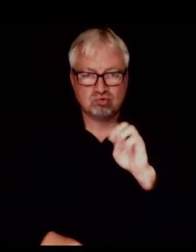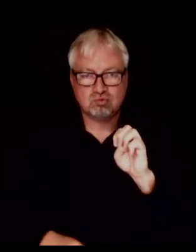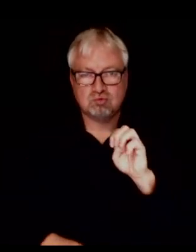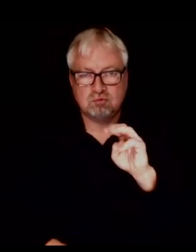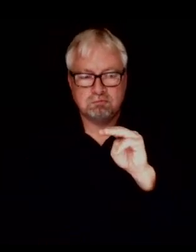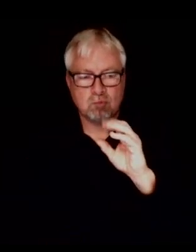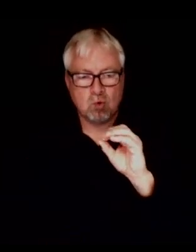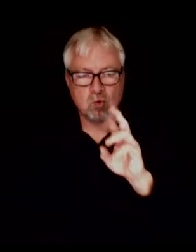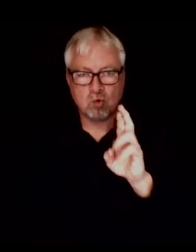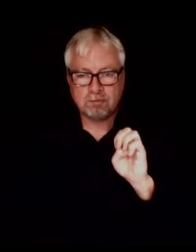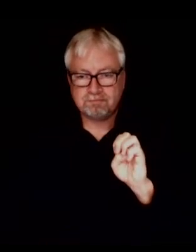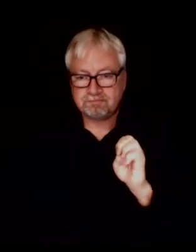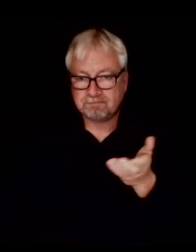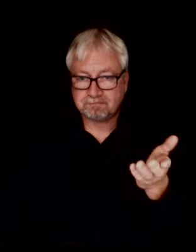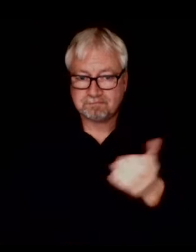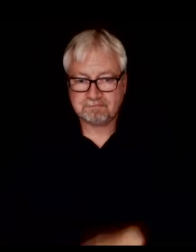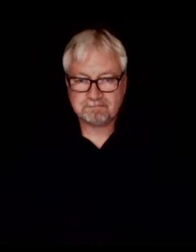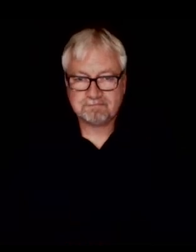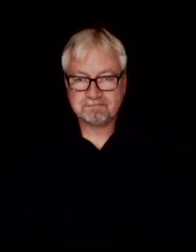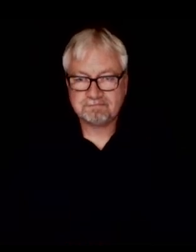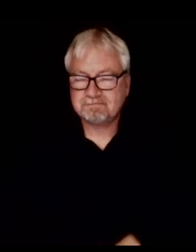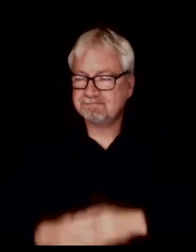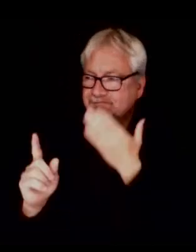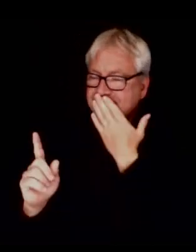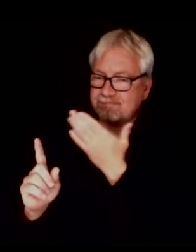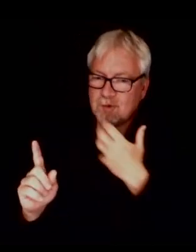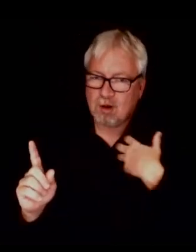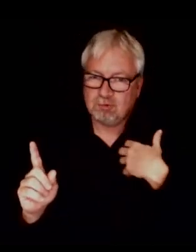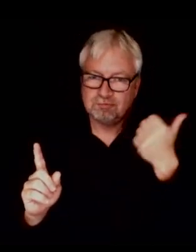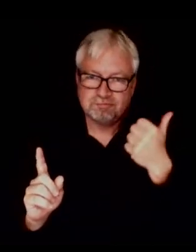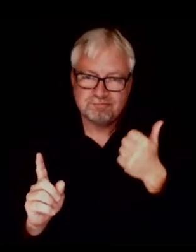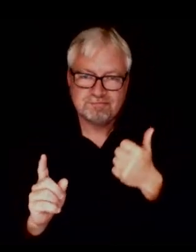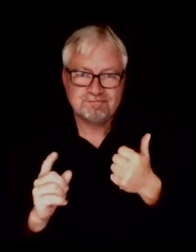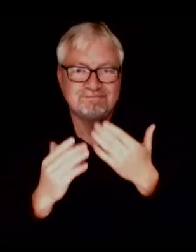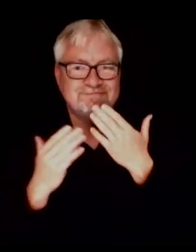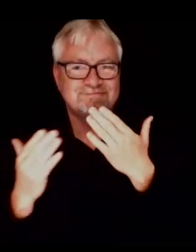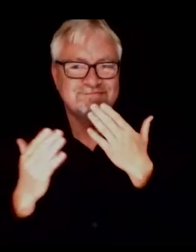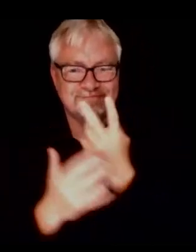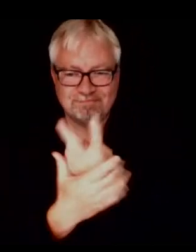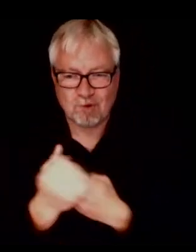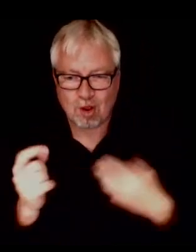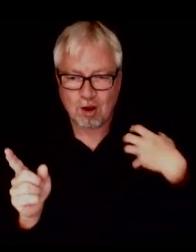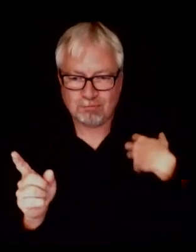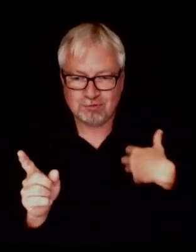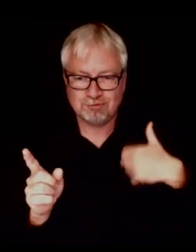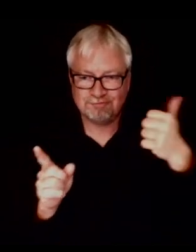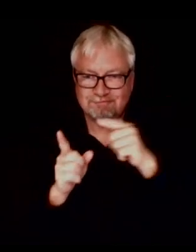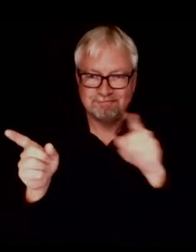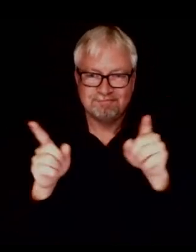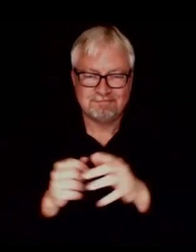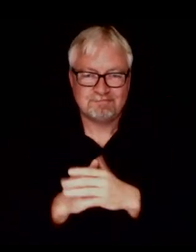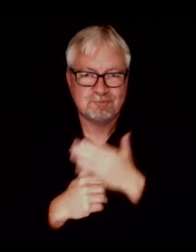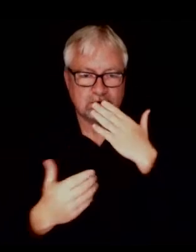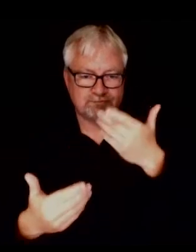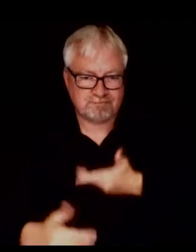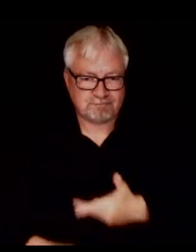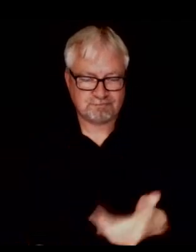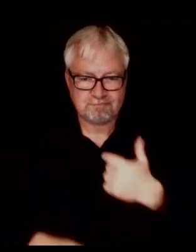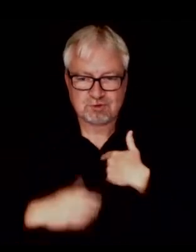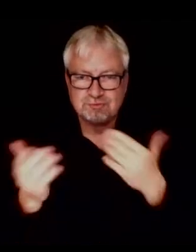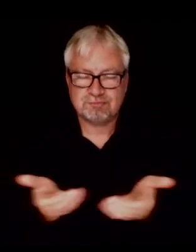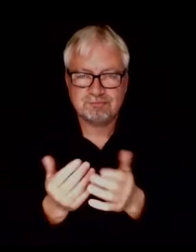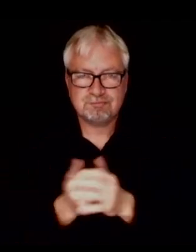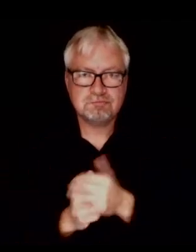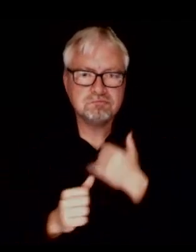Thank you, Commissioner Mueller, and thank you, Commissioner Malcolm, for asking me to speak today on how COVID-19 has impacted children.